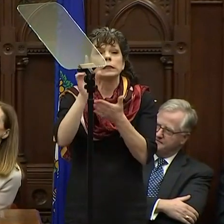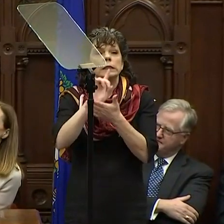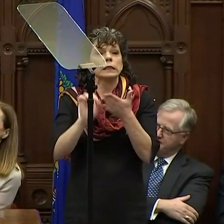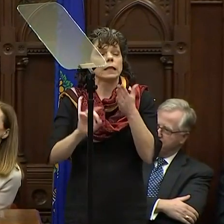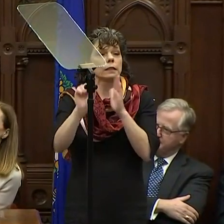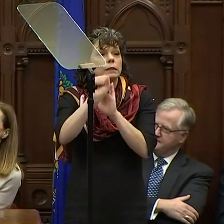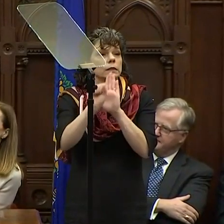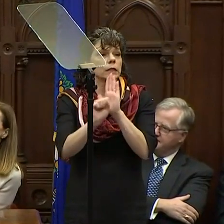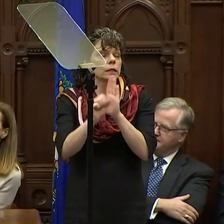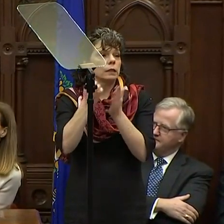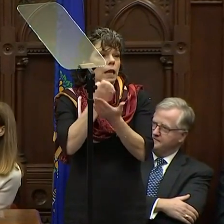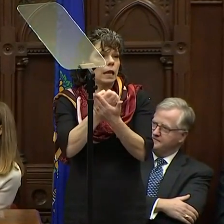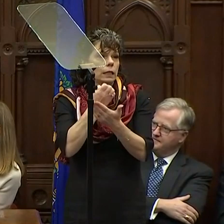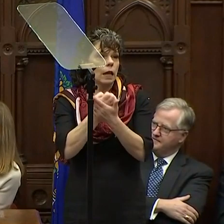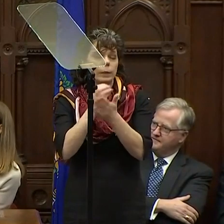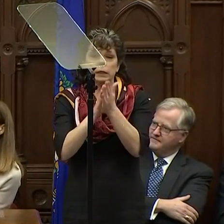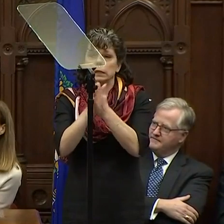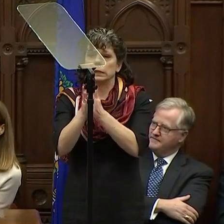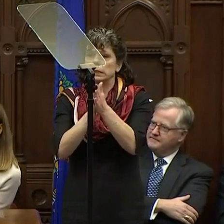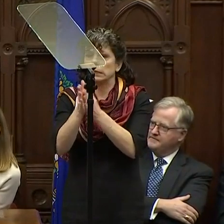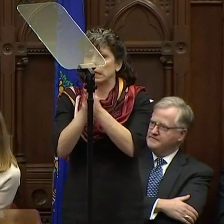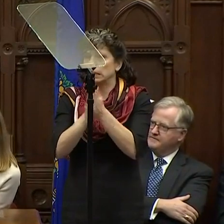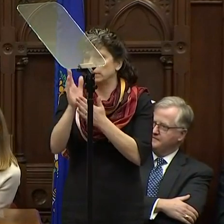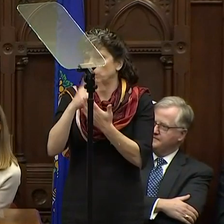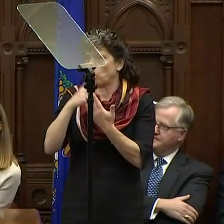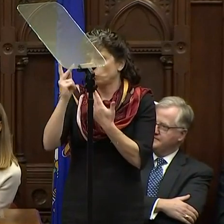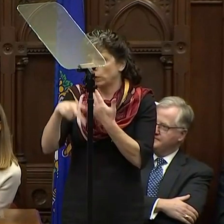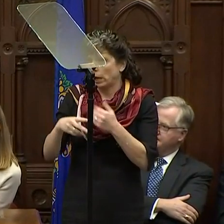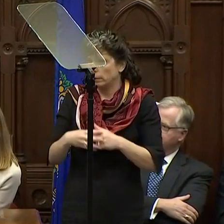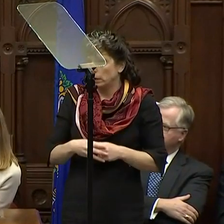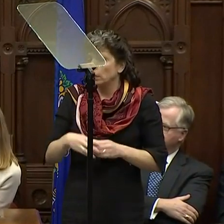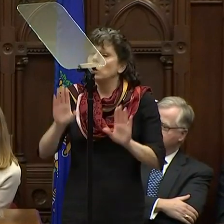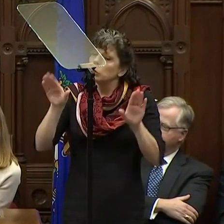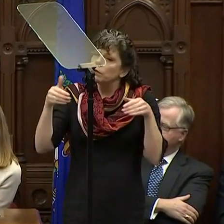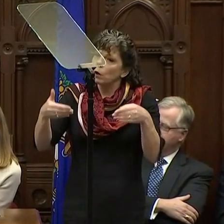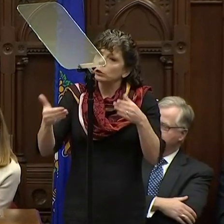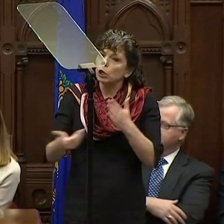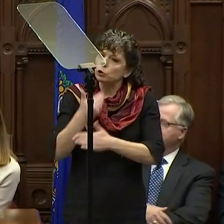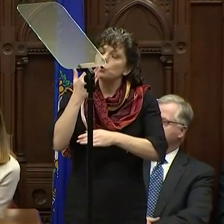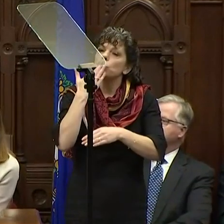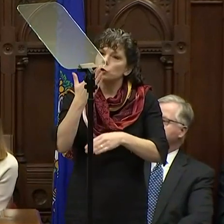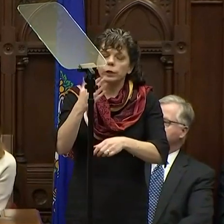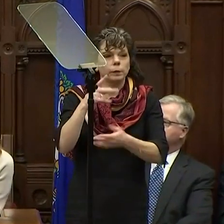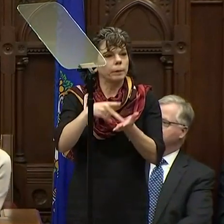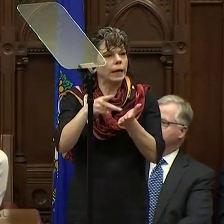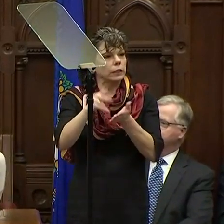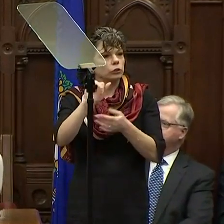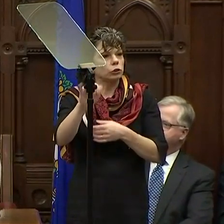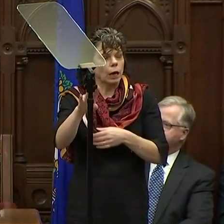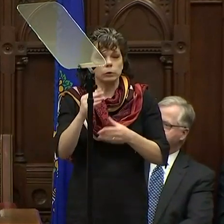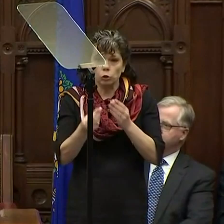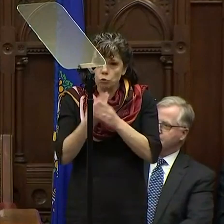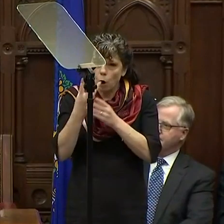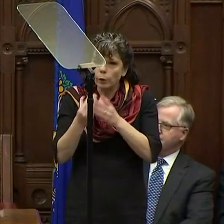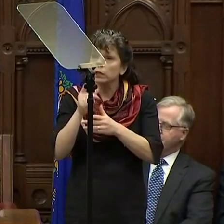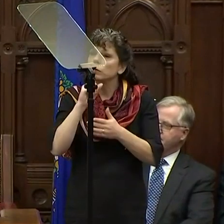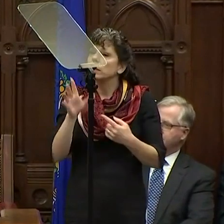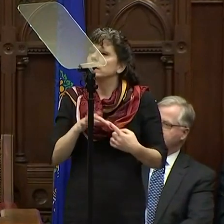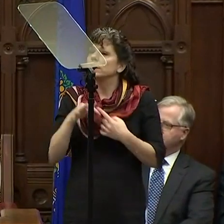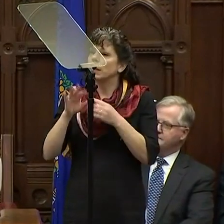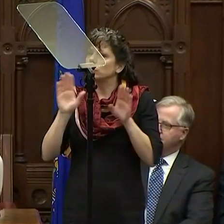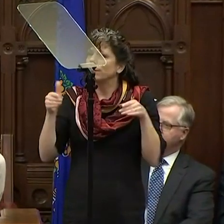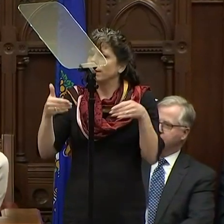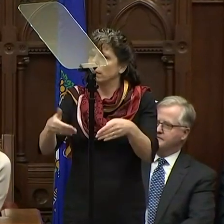state's economic incentive program to focus on new good paying jobs in growing sectors with a special emphasis upon